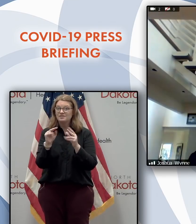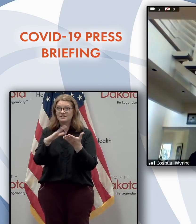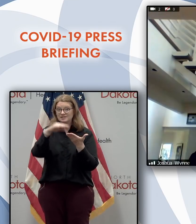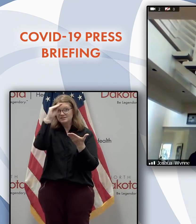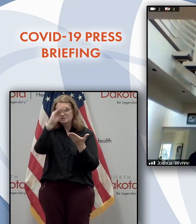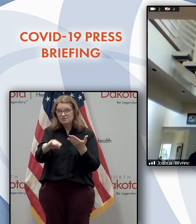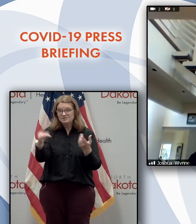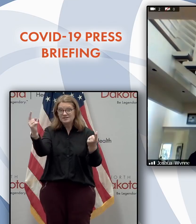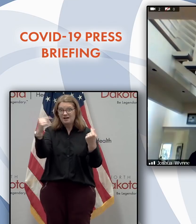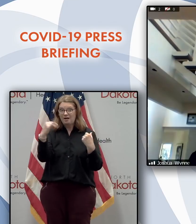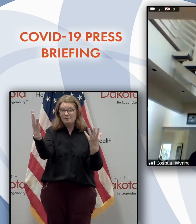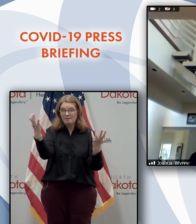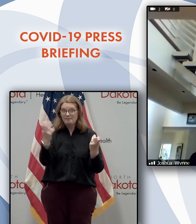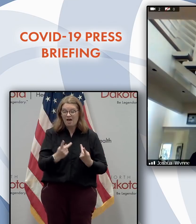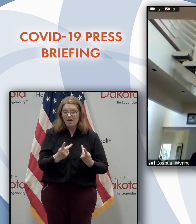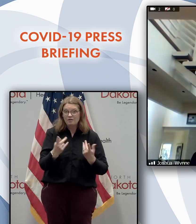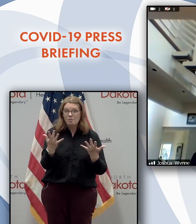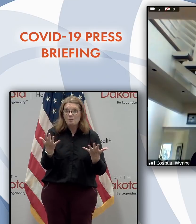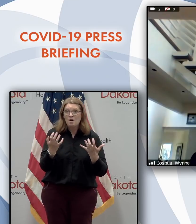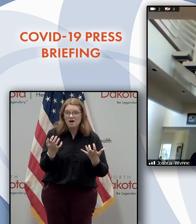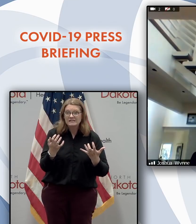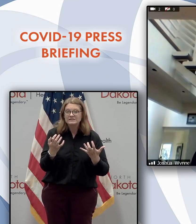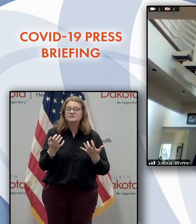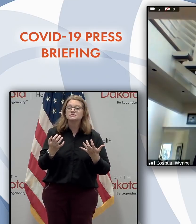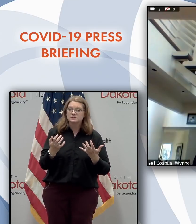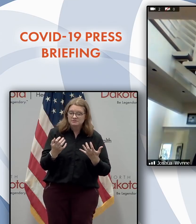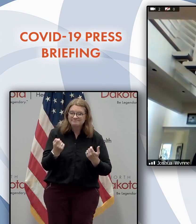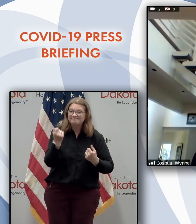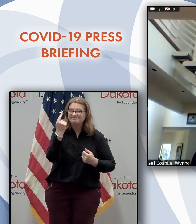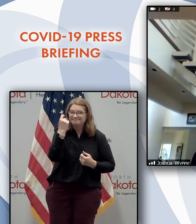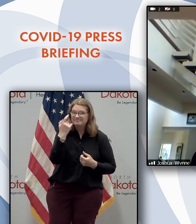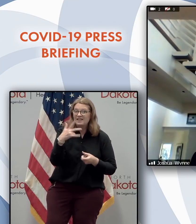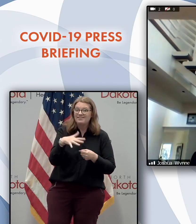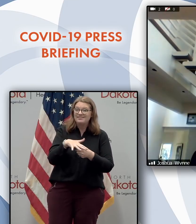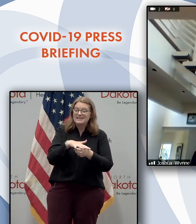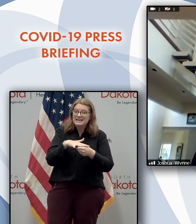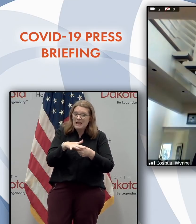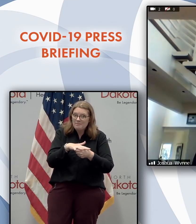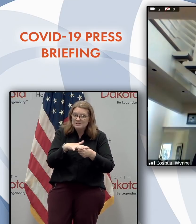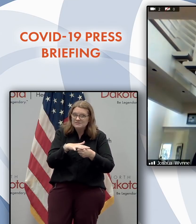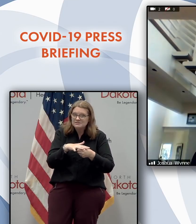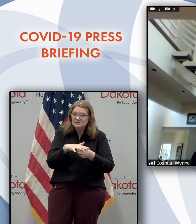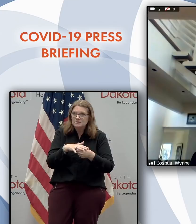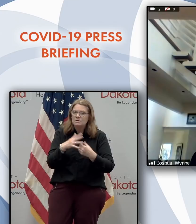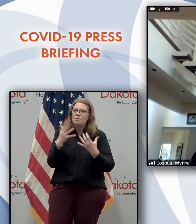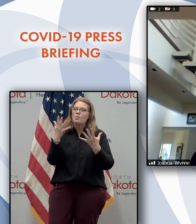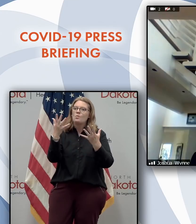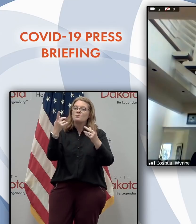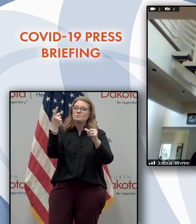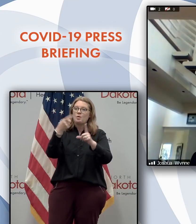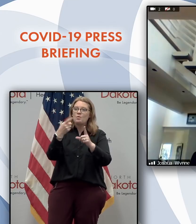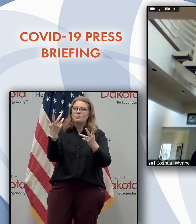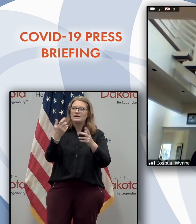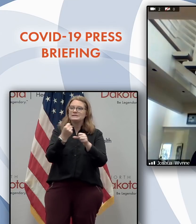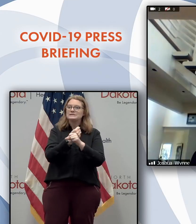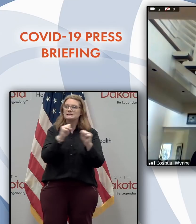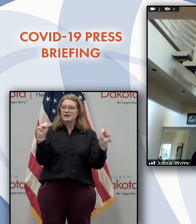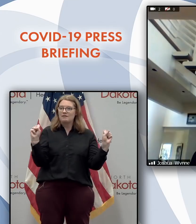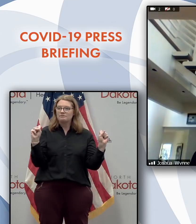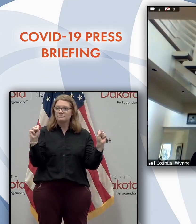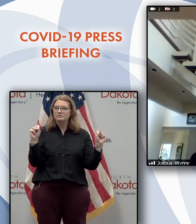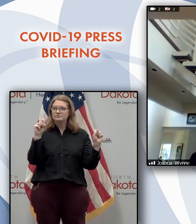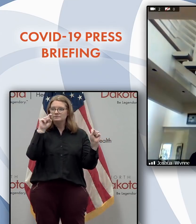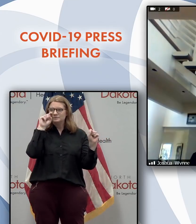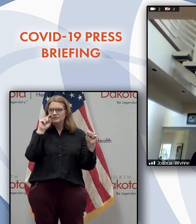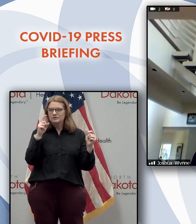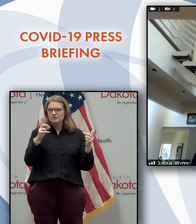but welcoming them back to a campus that is as safe as it possibly can be,